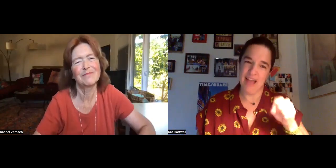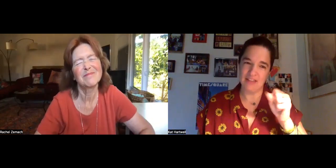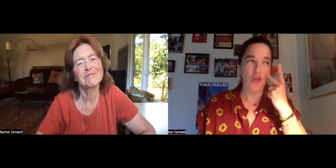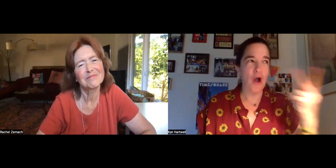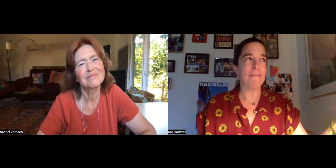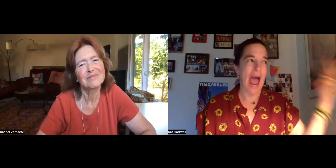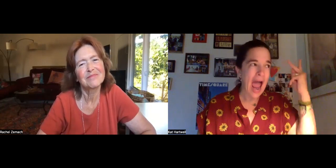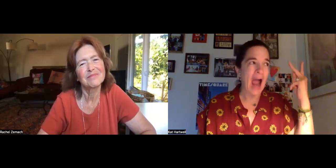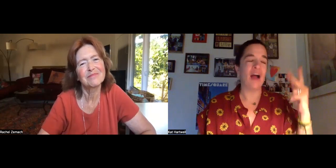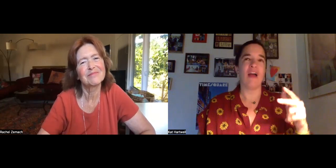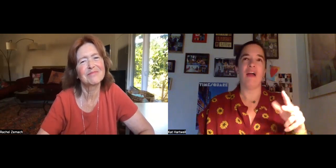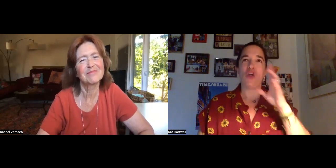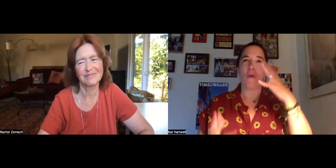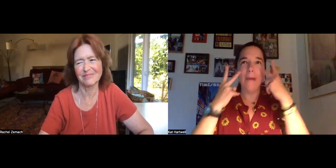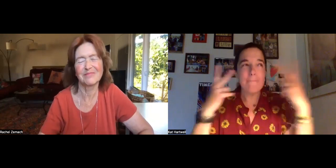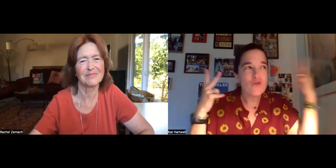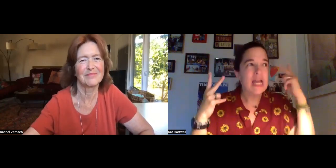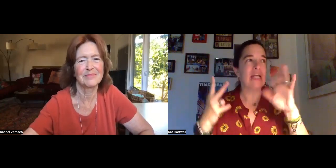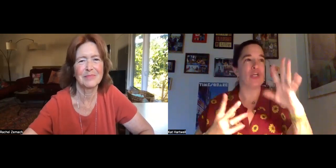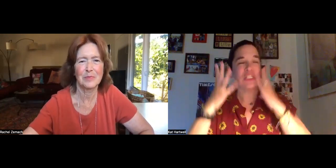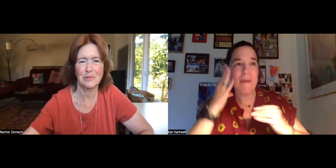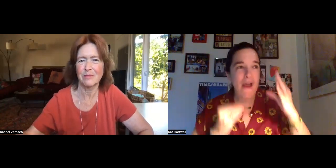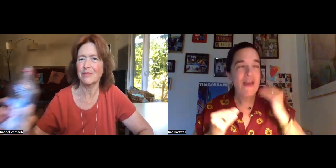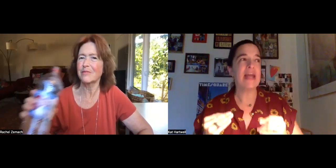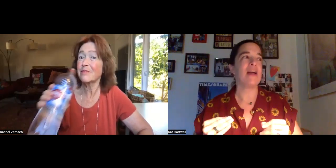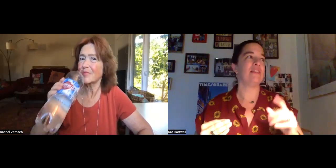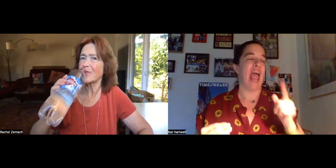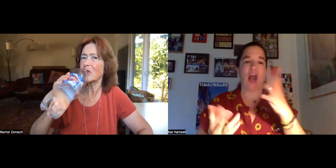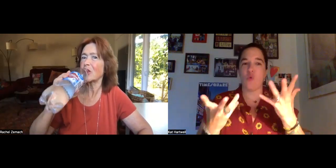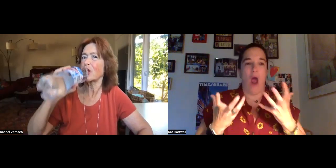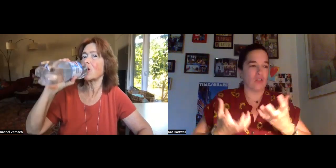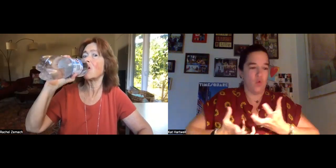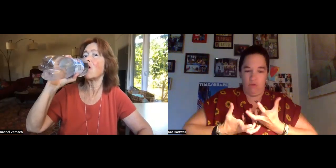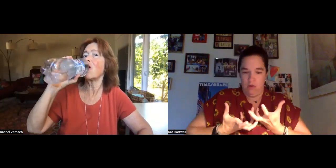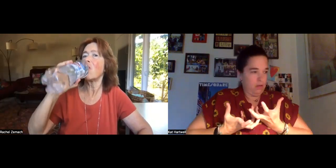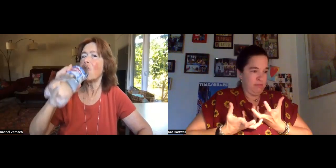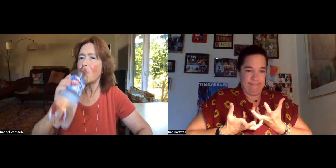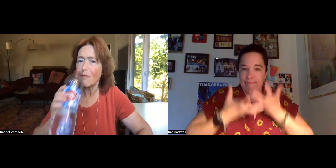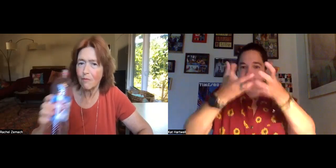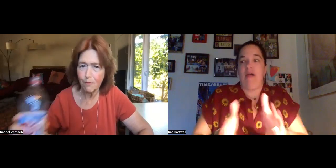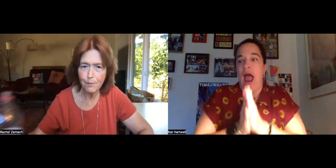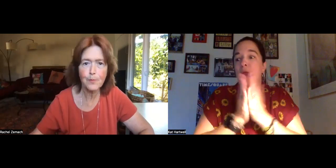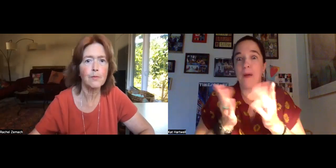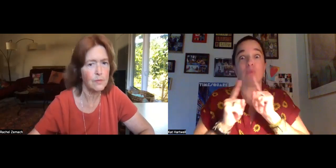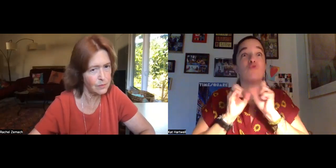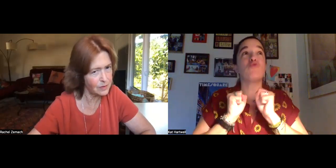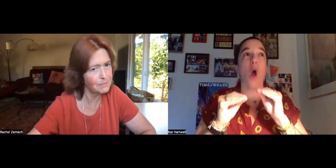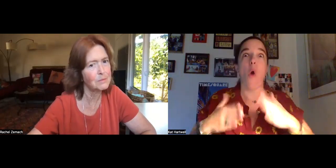Now, look back, your memory is brilliant, and you want to, and I'm so